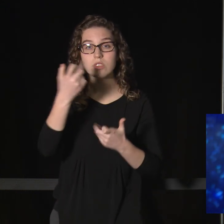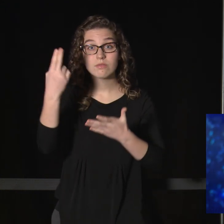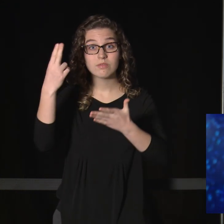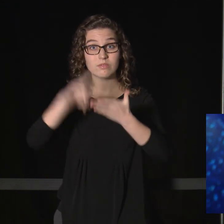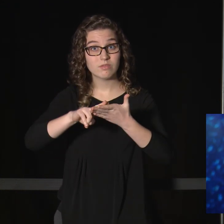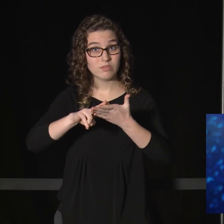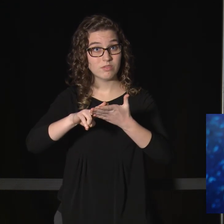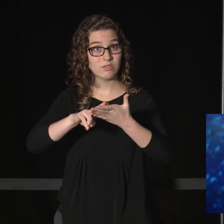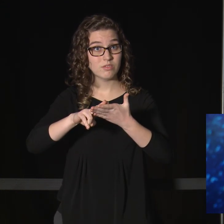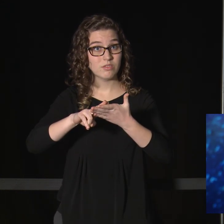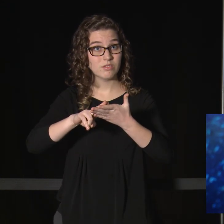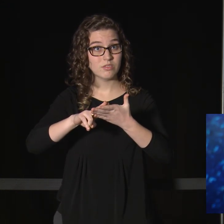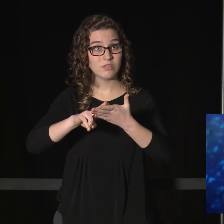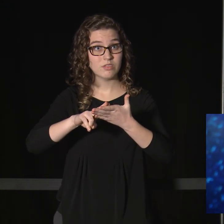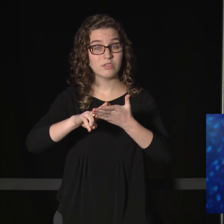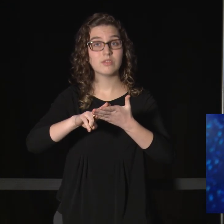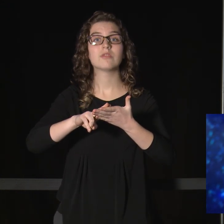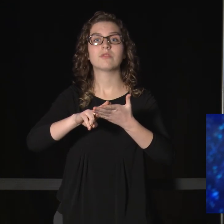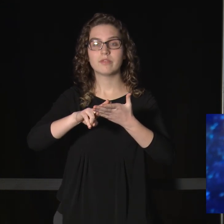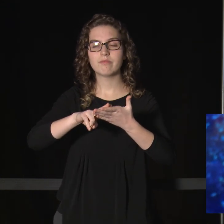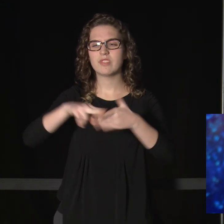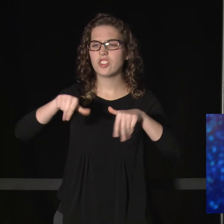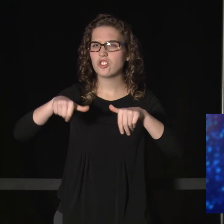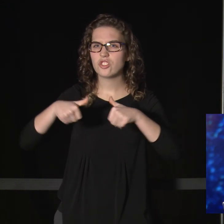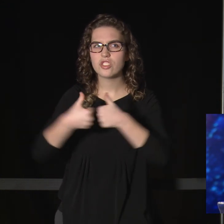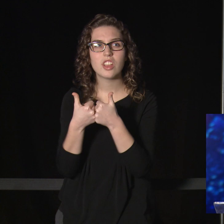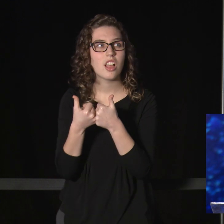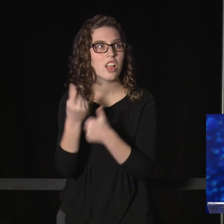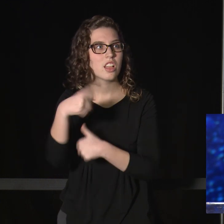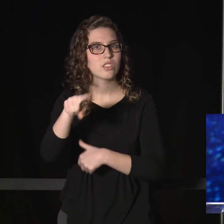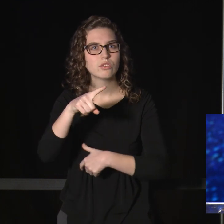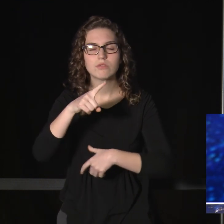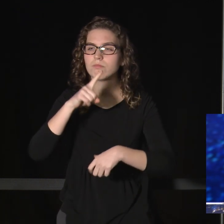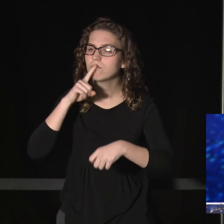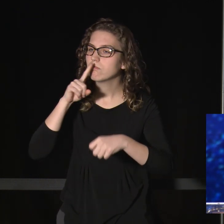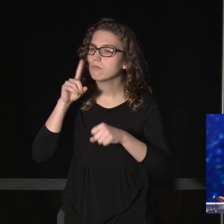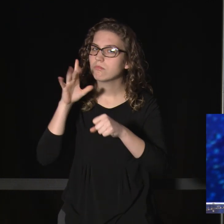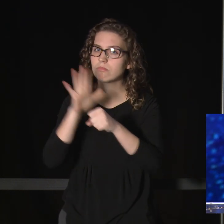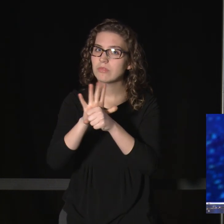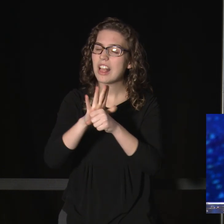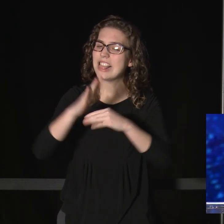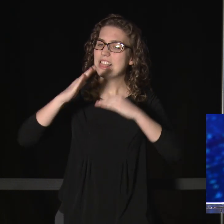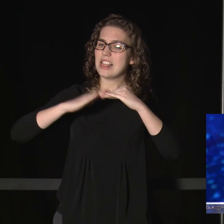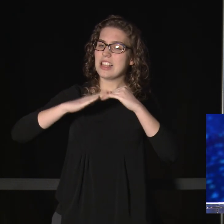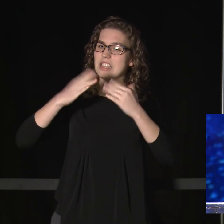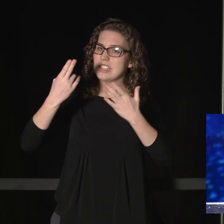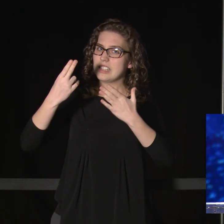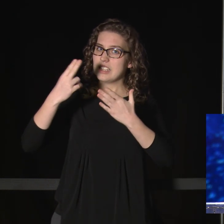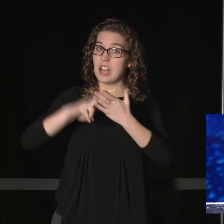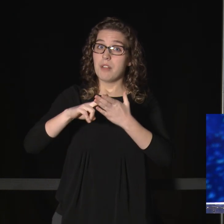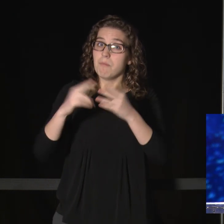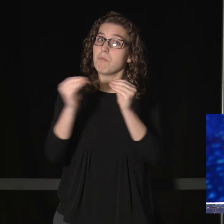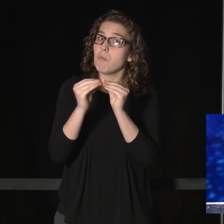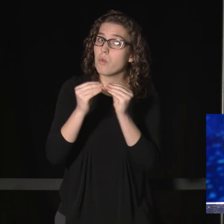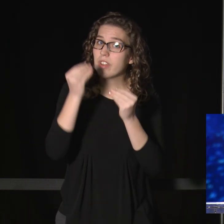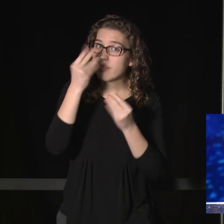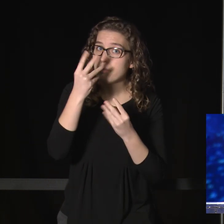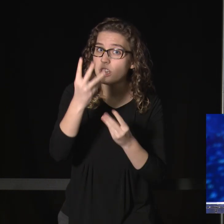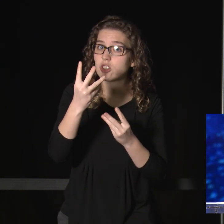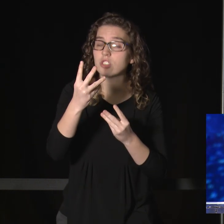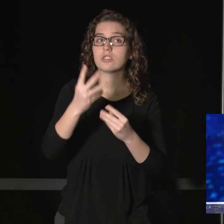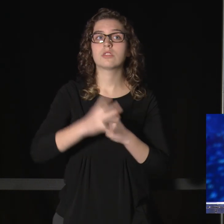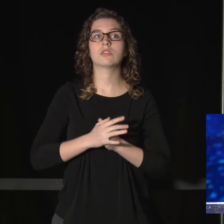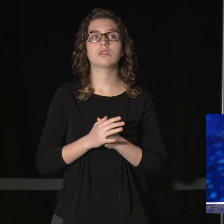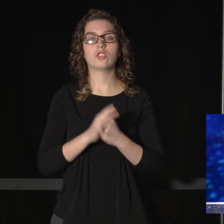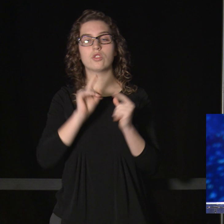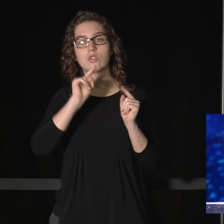this and for going to the end as well, we challenge you to commit to at least sign up for more information as it comes out. You can go